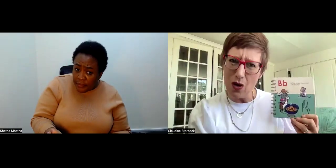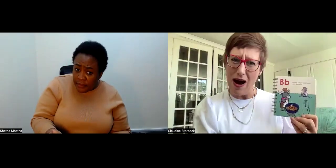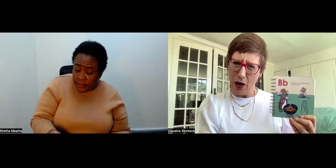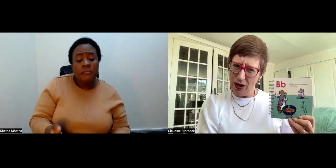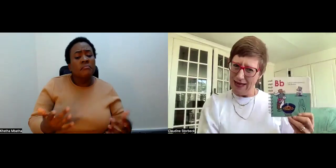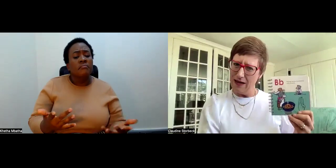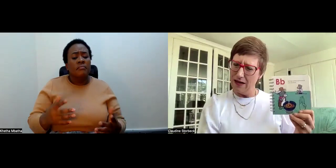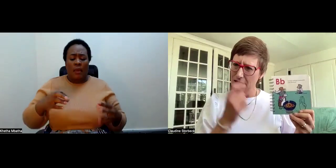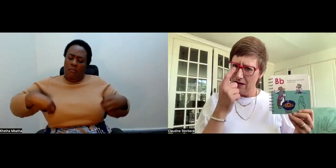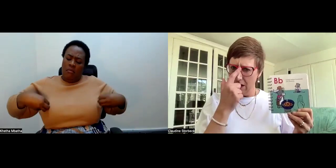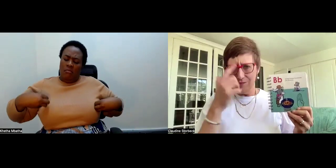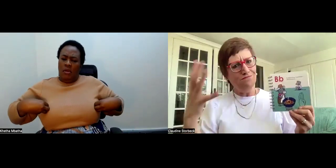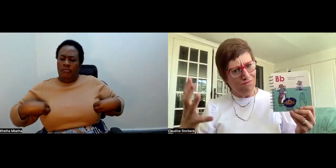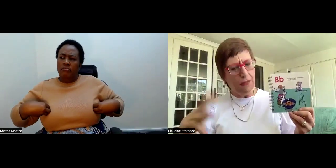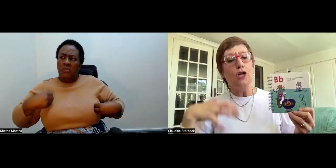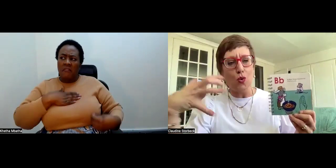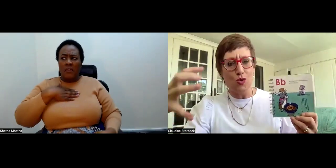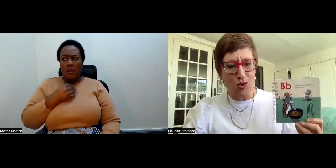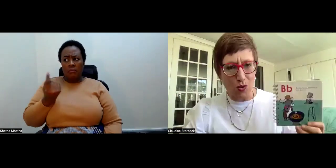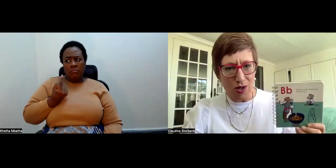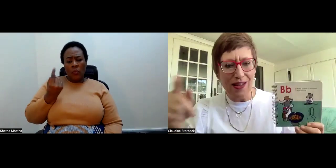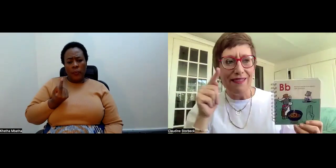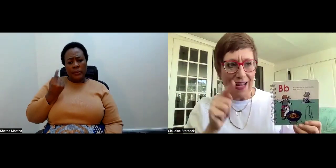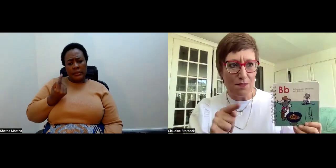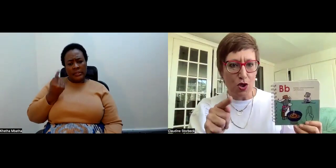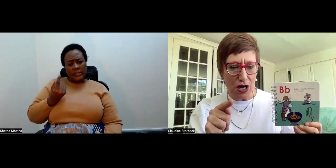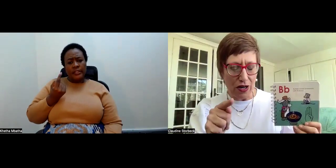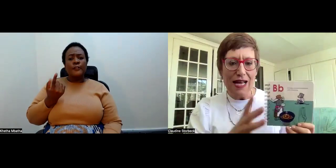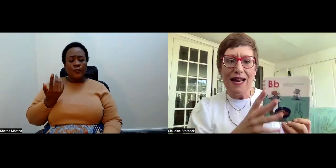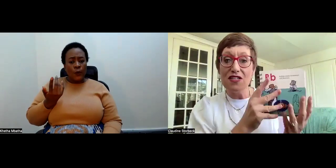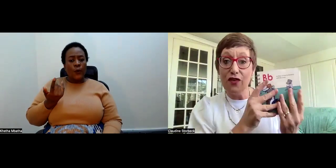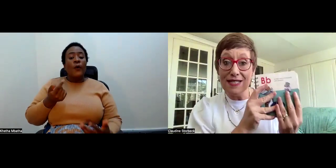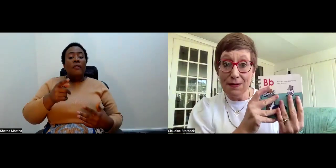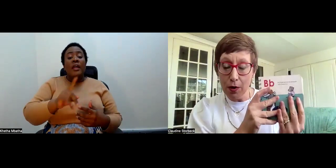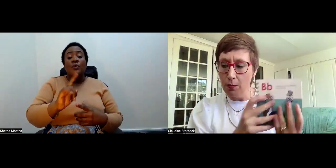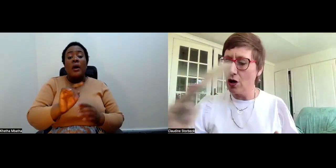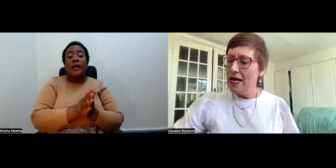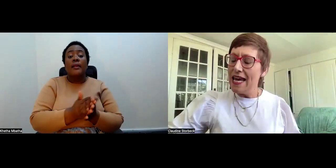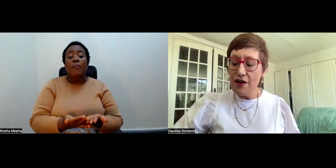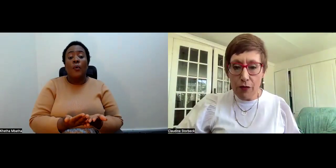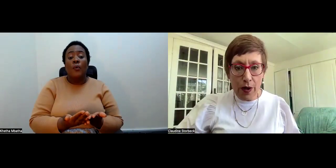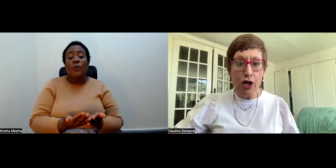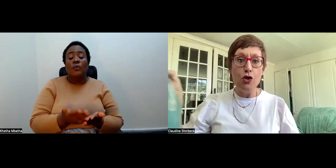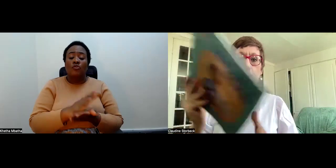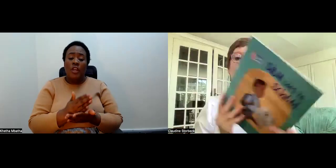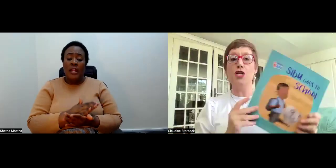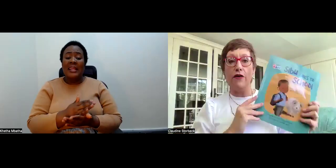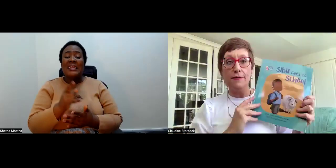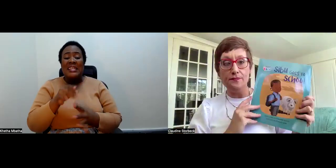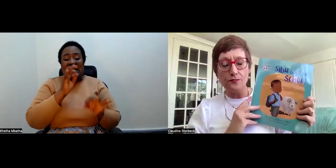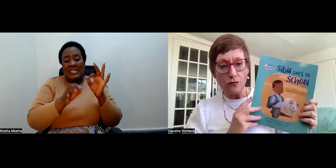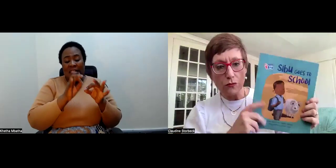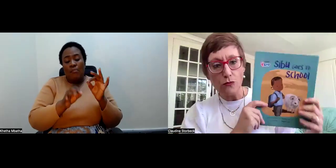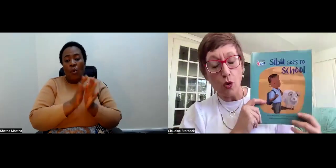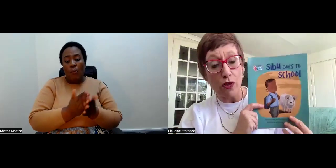Baboon's looking quite lonely. Talk, talk, talk. That is book sharing. Now, this is a very simple book. If we wanted to do book